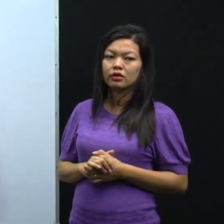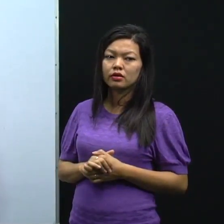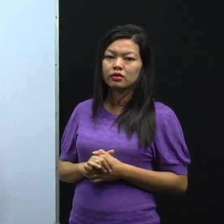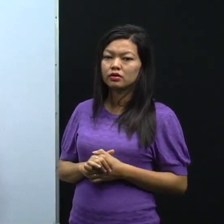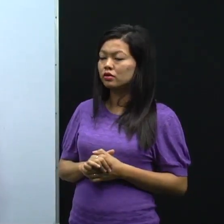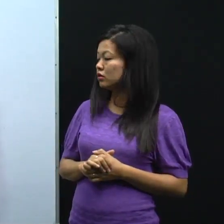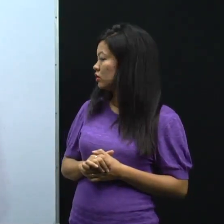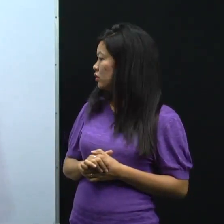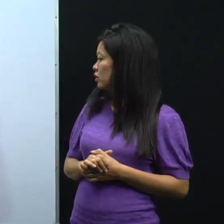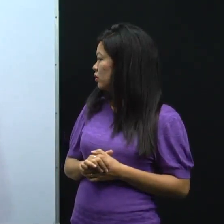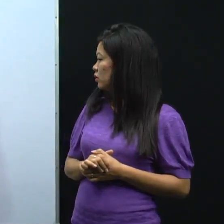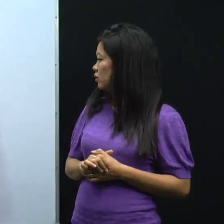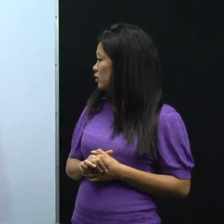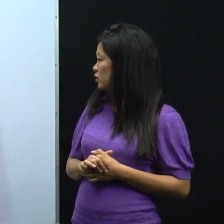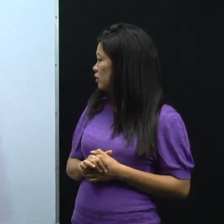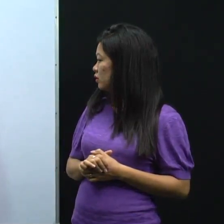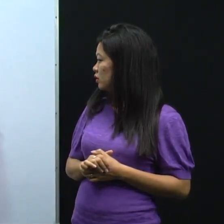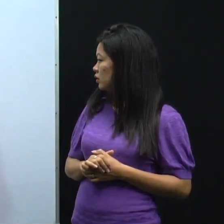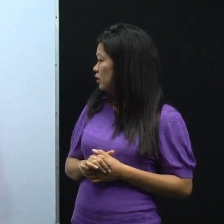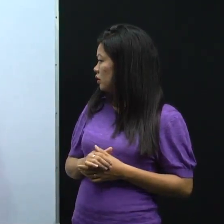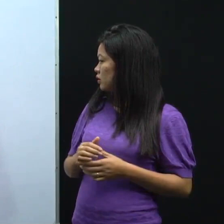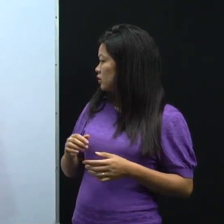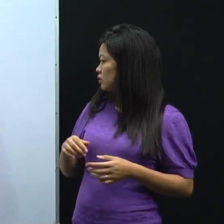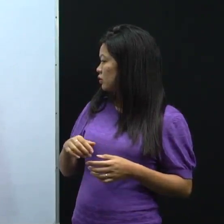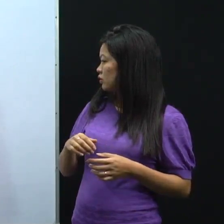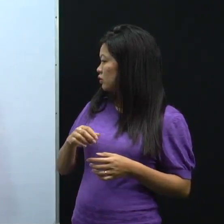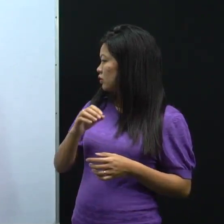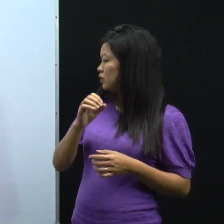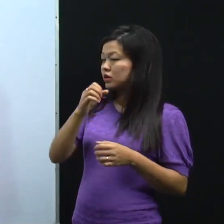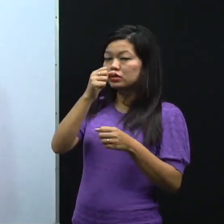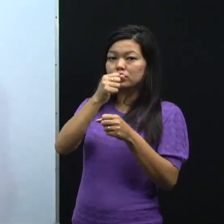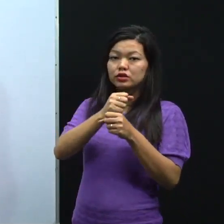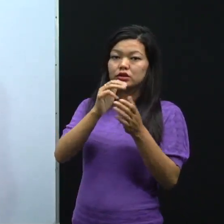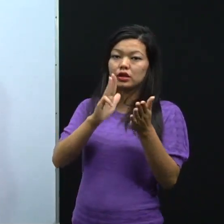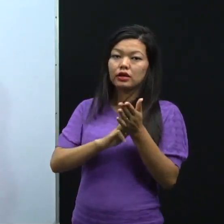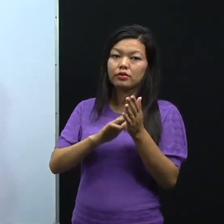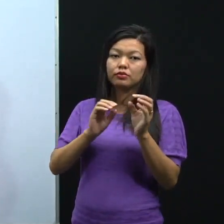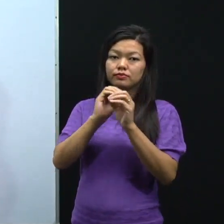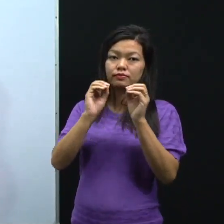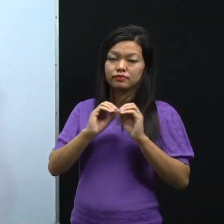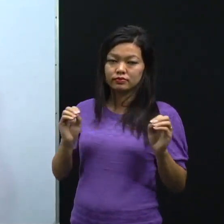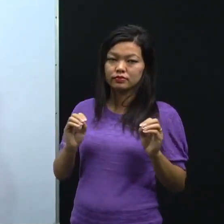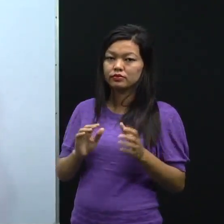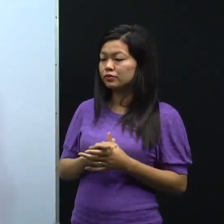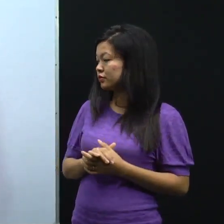have to find this one, given mass. This is what we have to find. And then the molar mass we